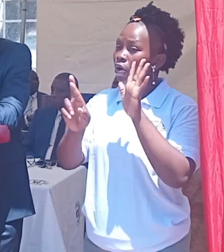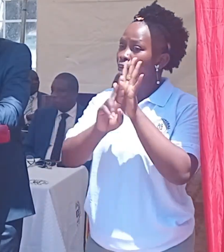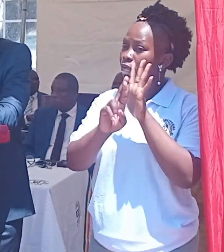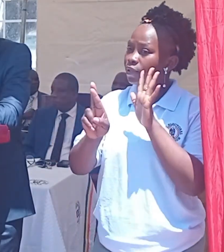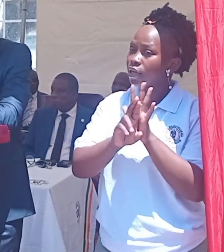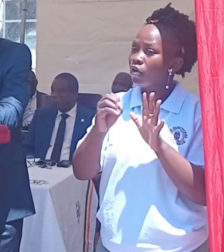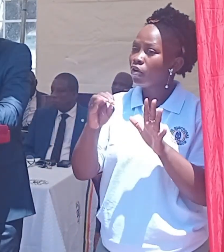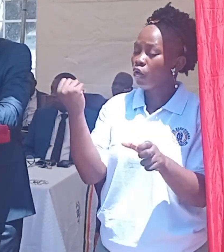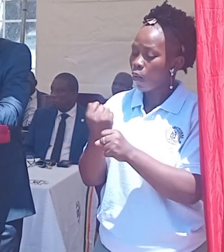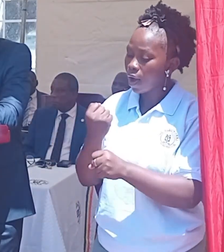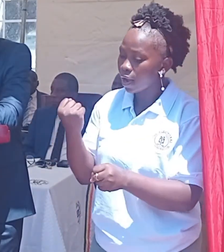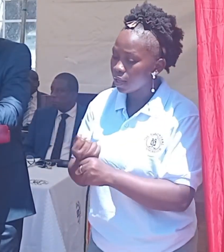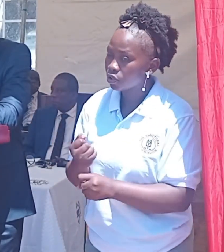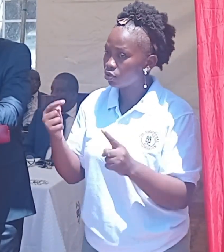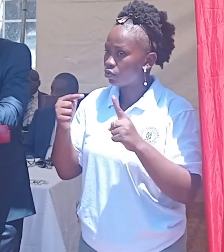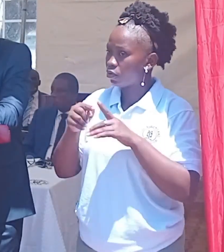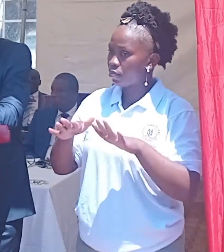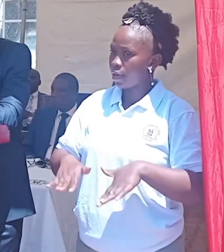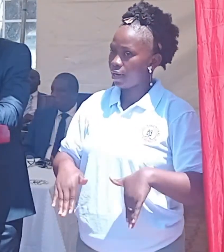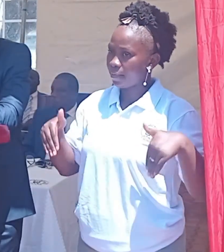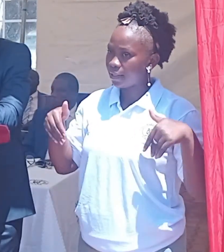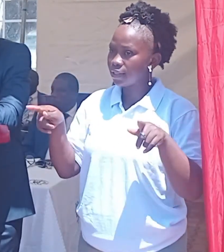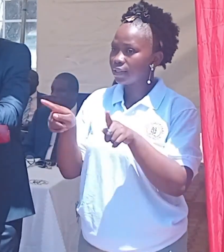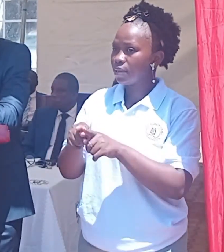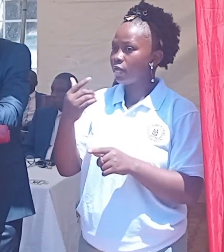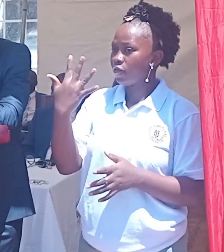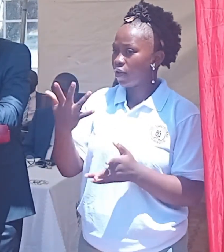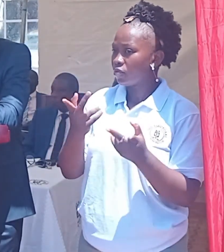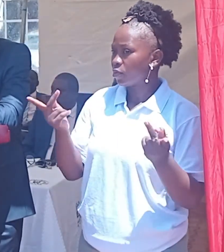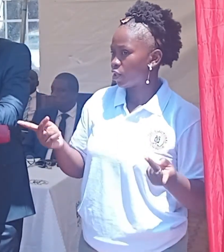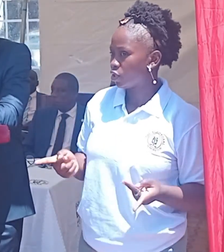Representatives of workers to parliament, 5 positions.